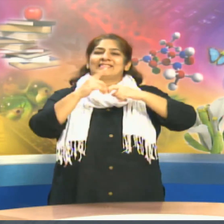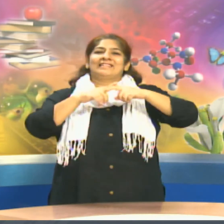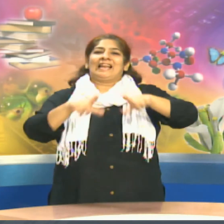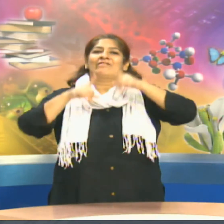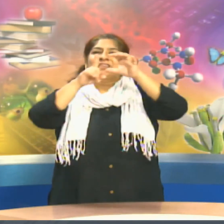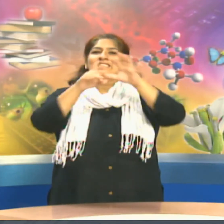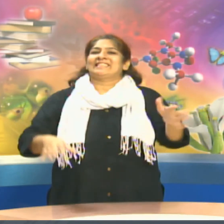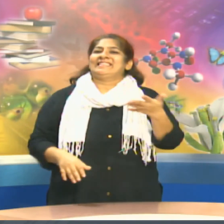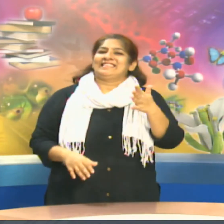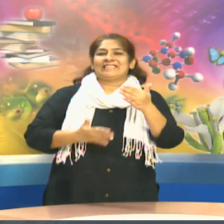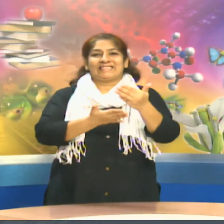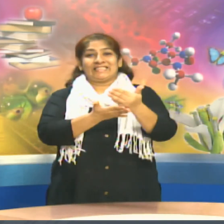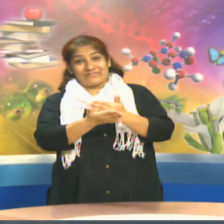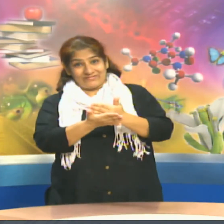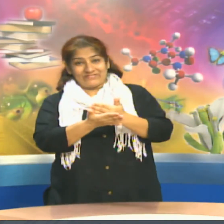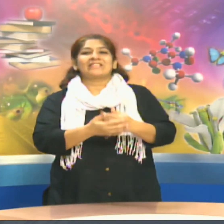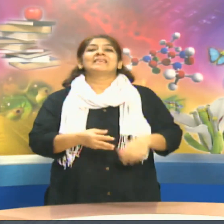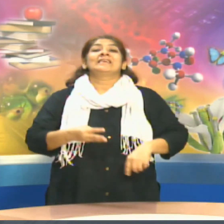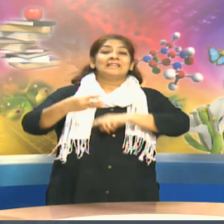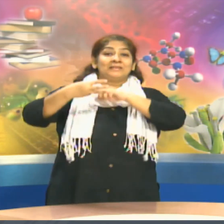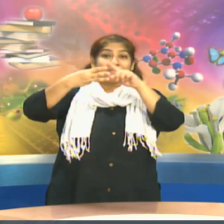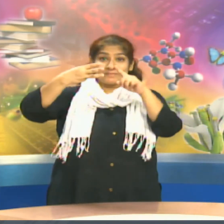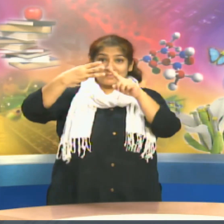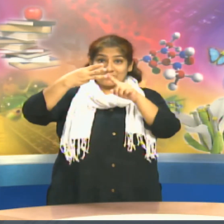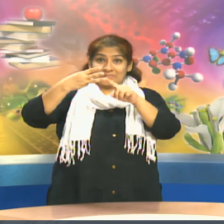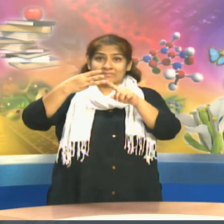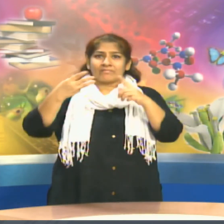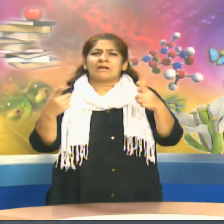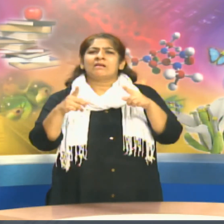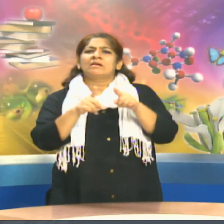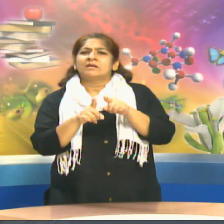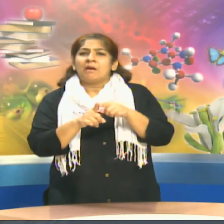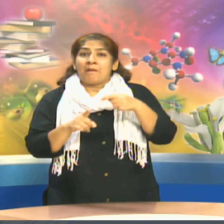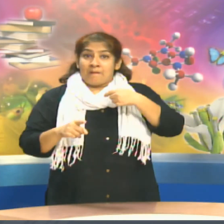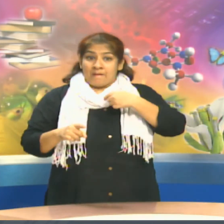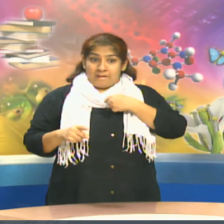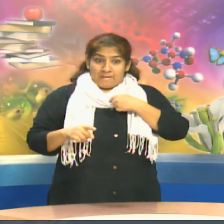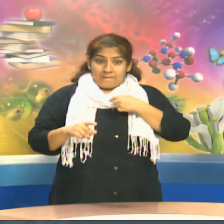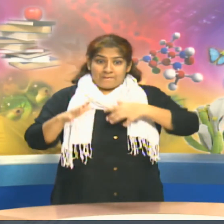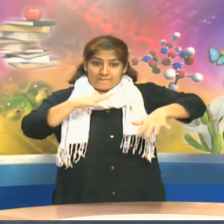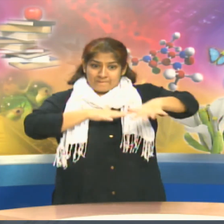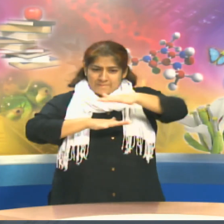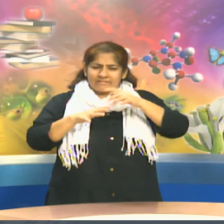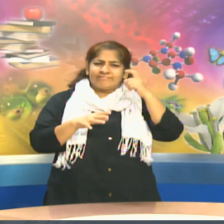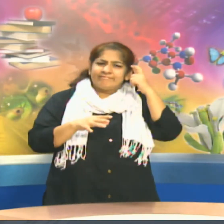uncertainty. That is important. The third important feature is,